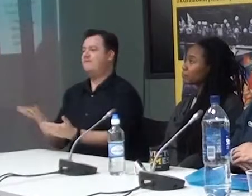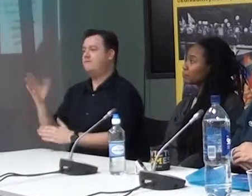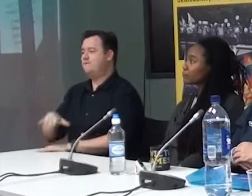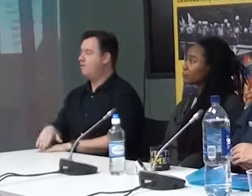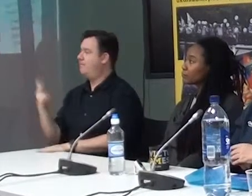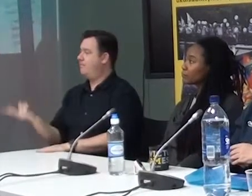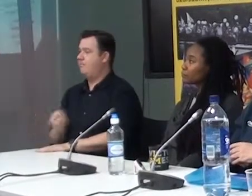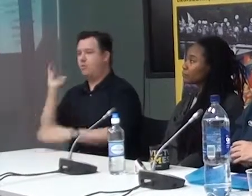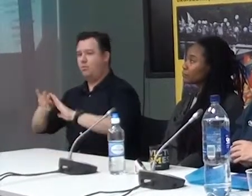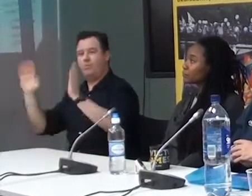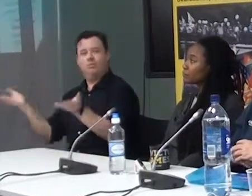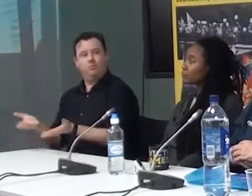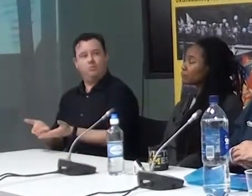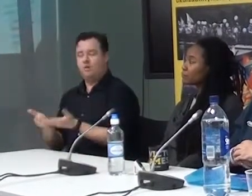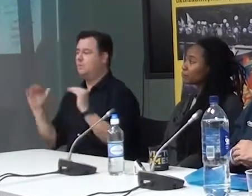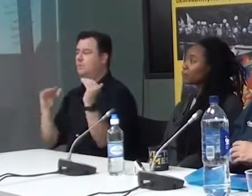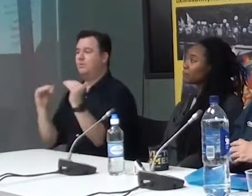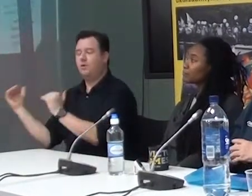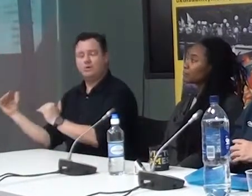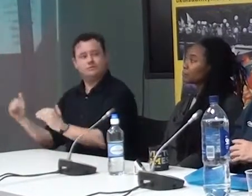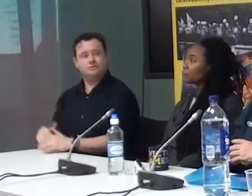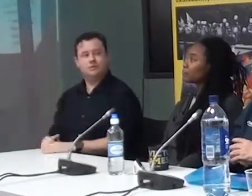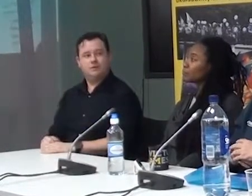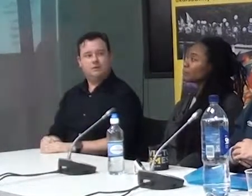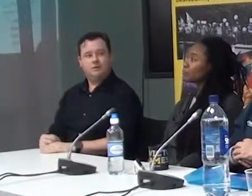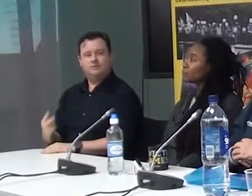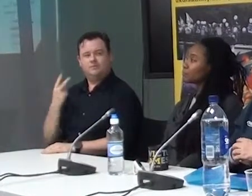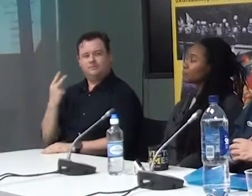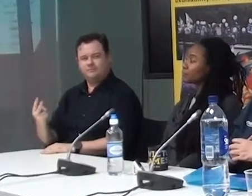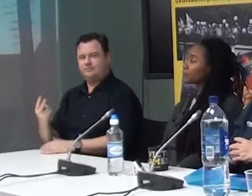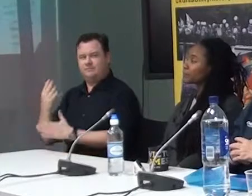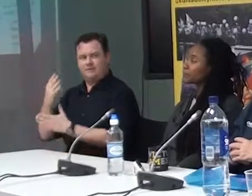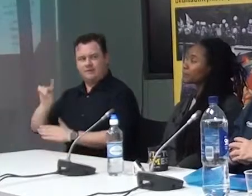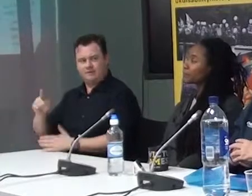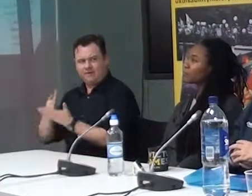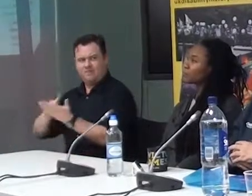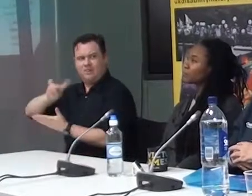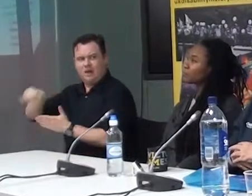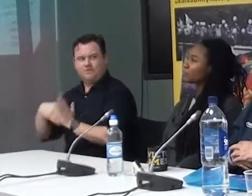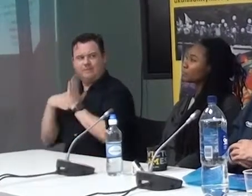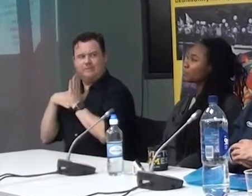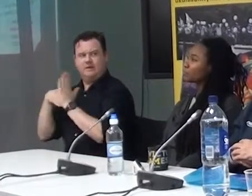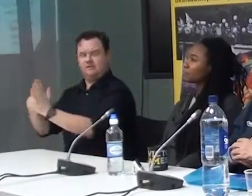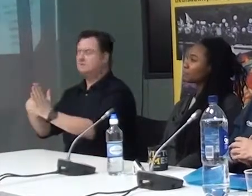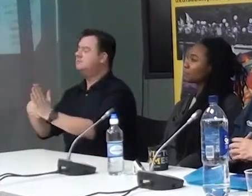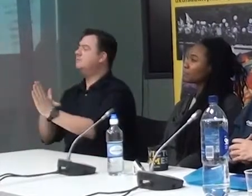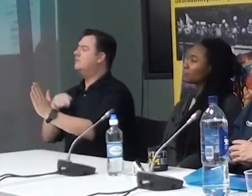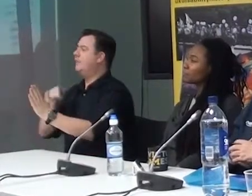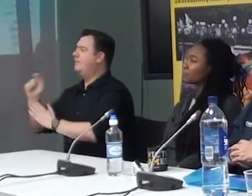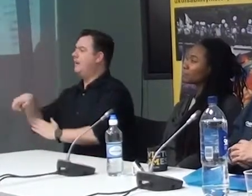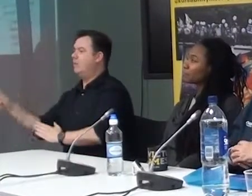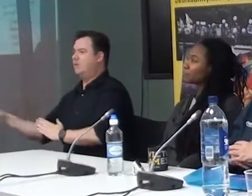Where was the remembrance of the 2.5 million who returned with long-term impairments? They seem to be in the forgotten masses.